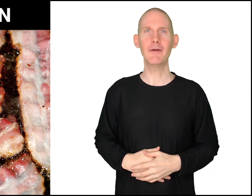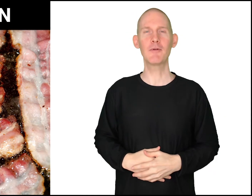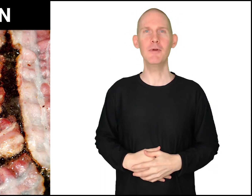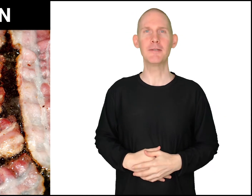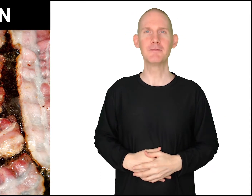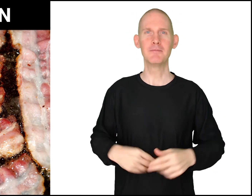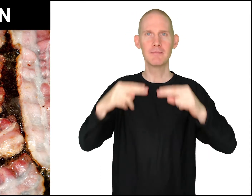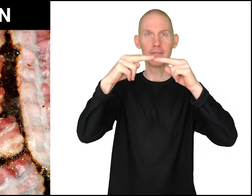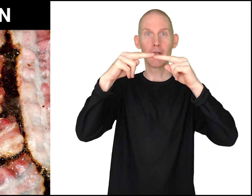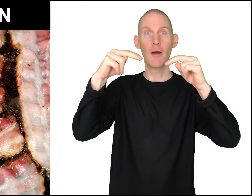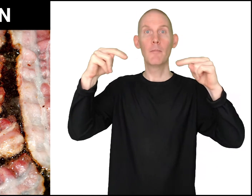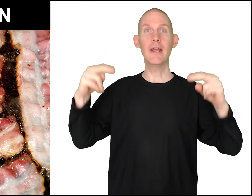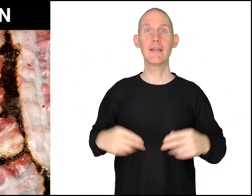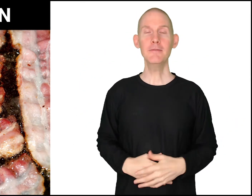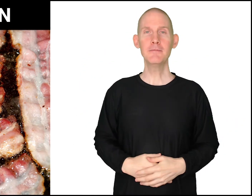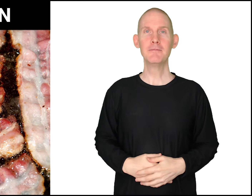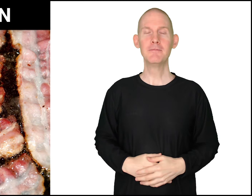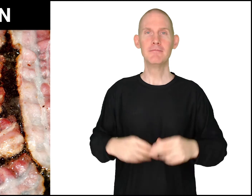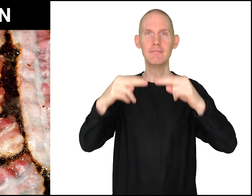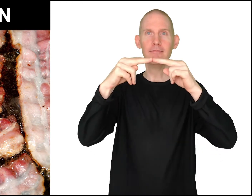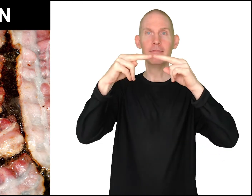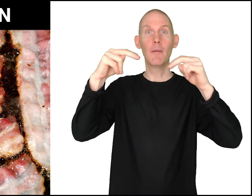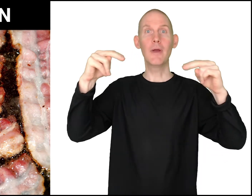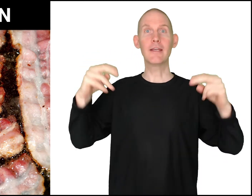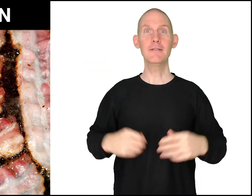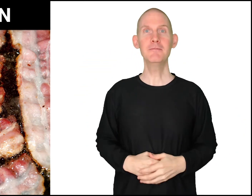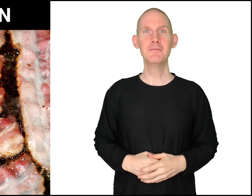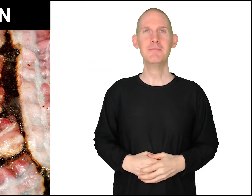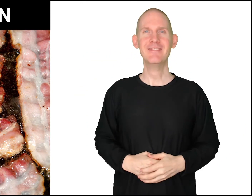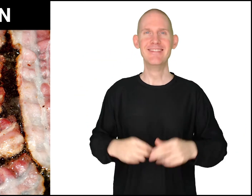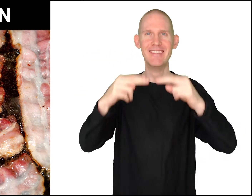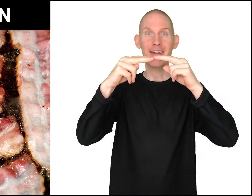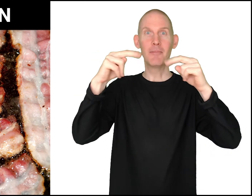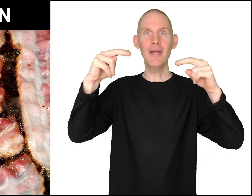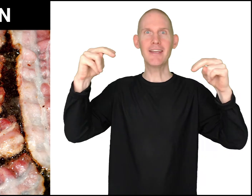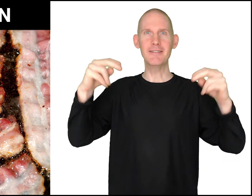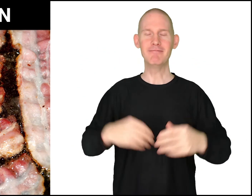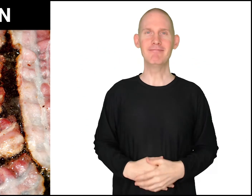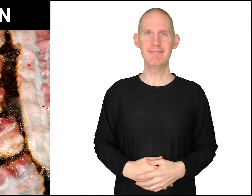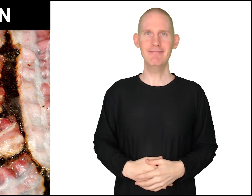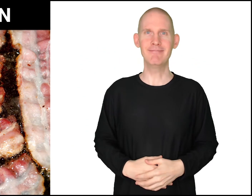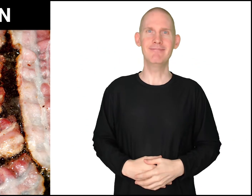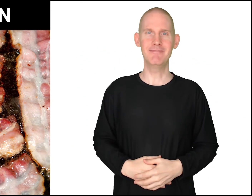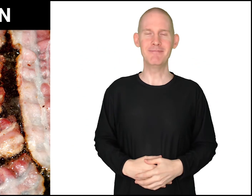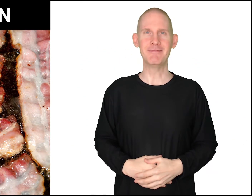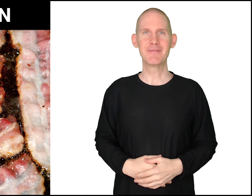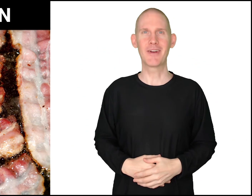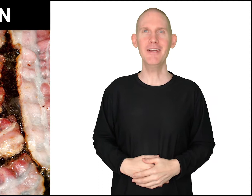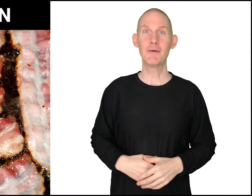with me. Bacon. Bacon. Bacon. Okay,